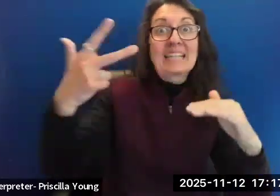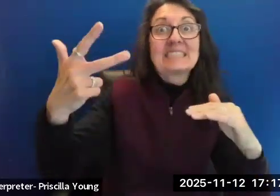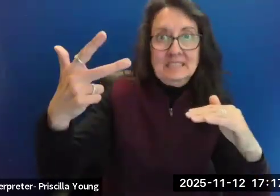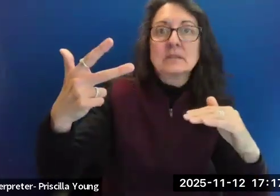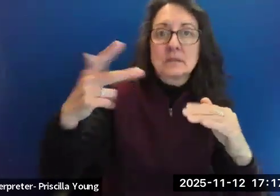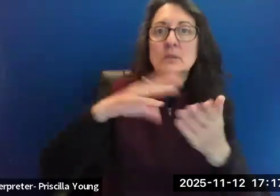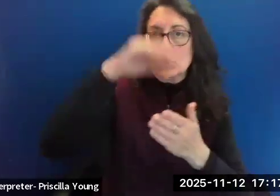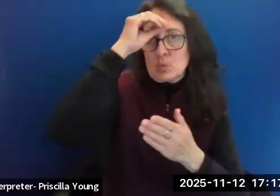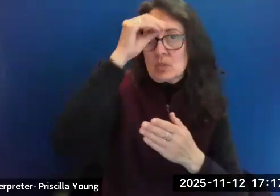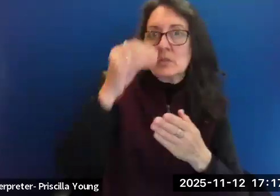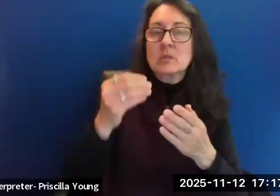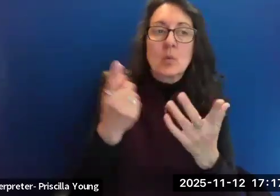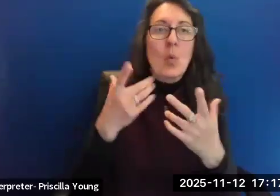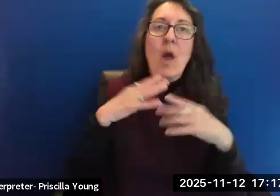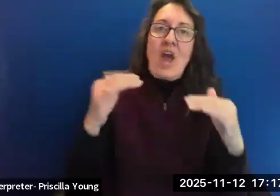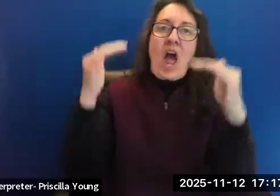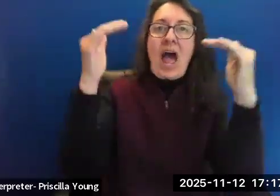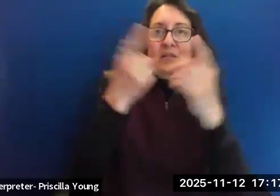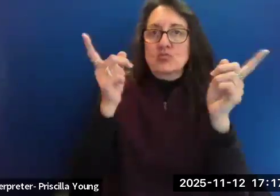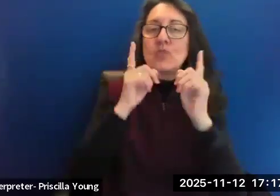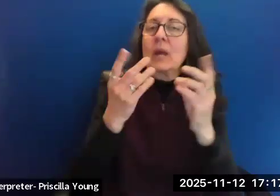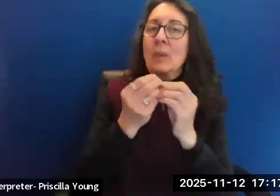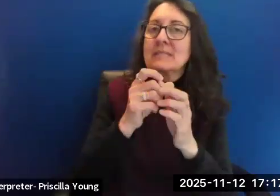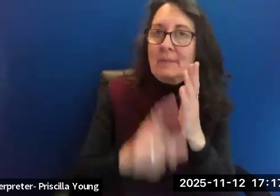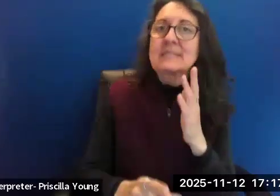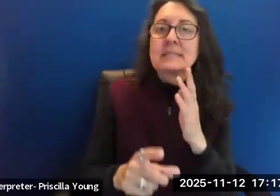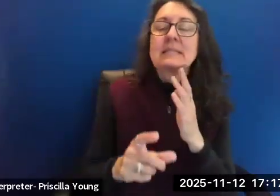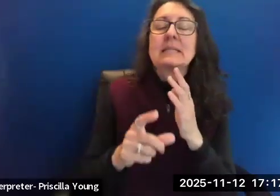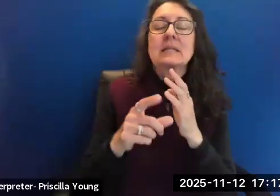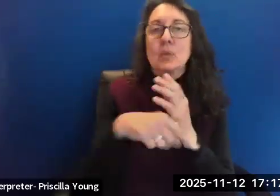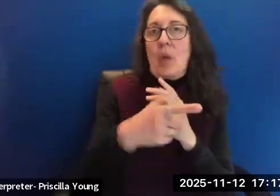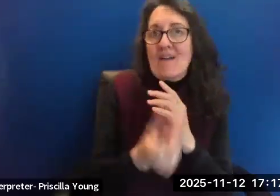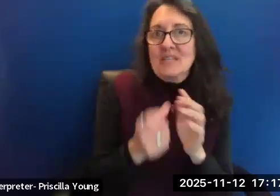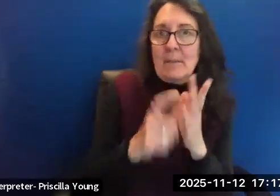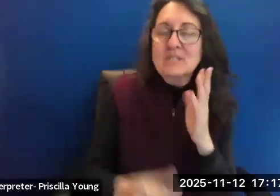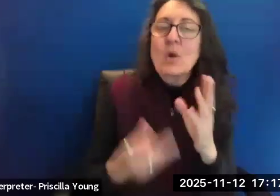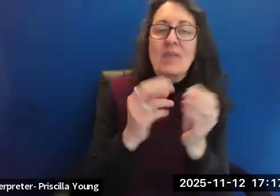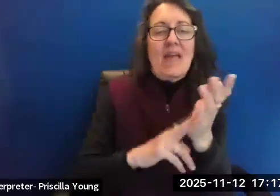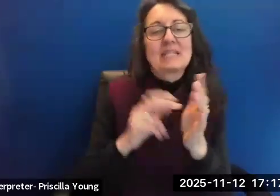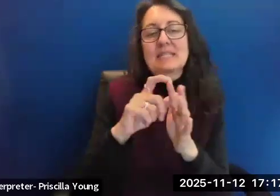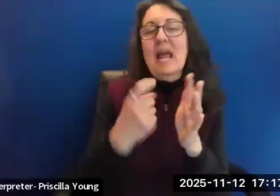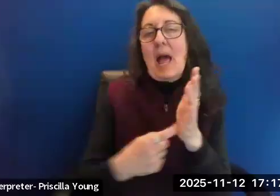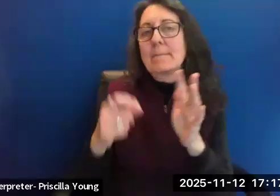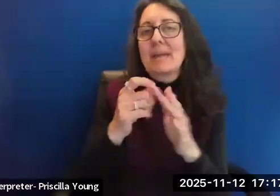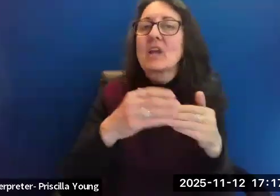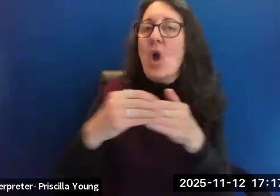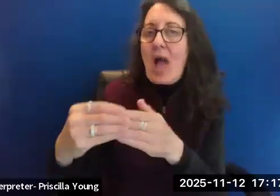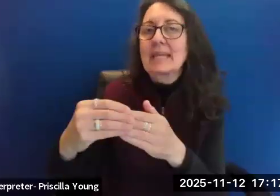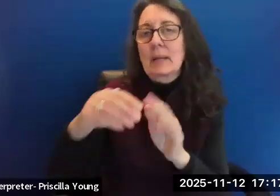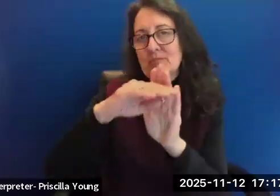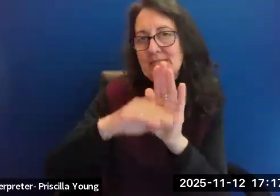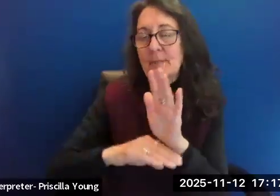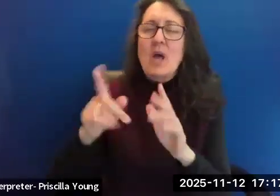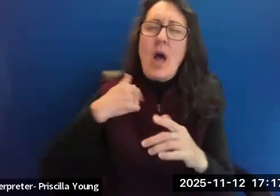committed to working in line with NDRP's guiding principles. So I want to go over what the